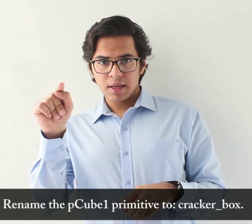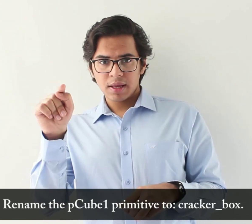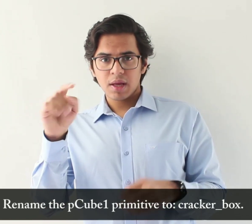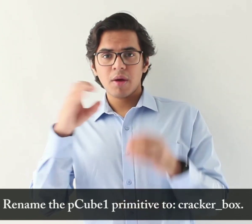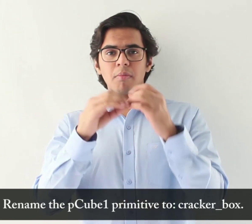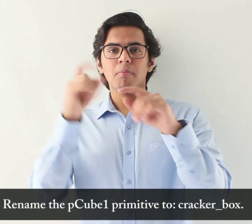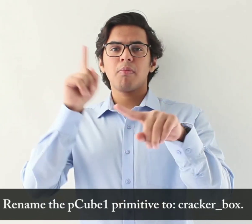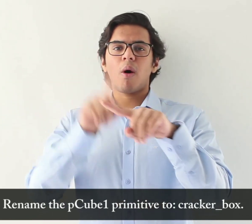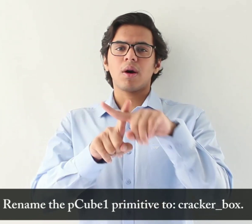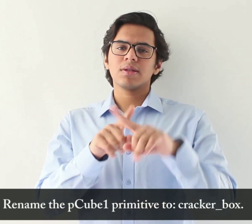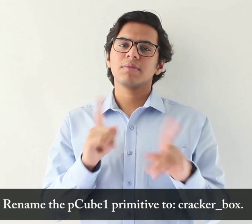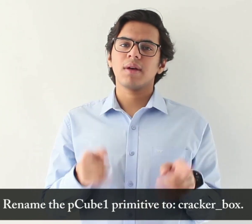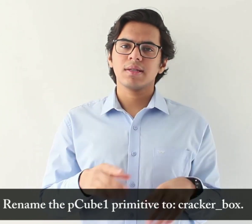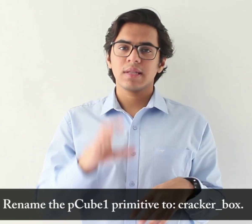box.